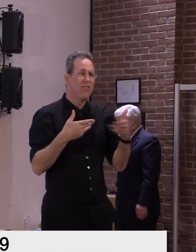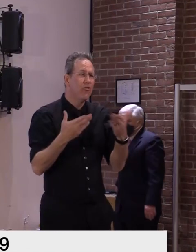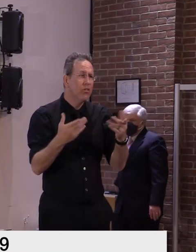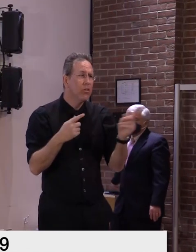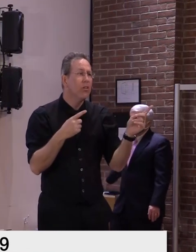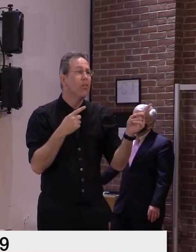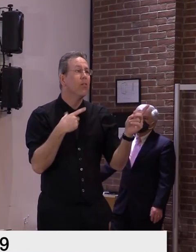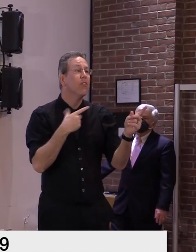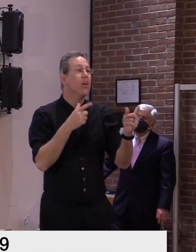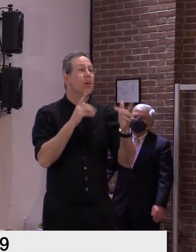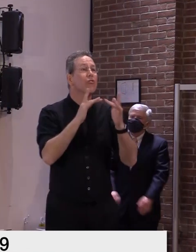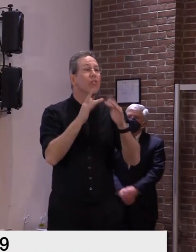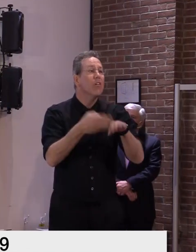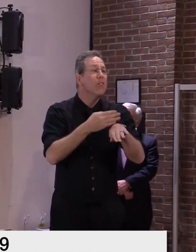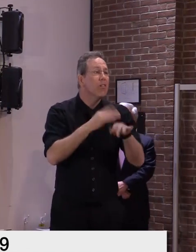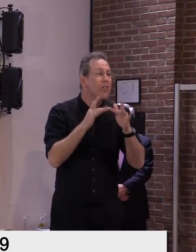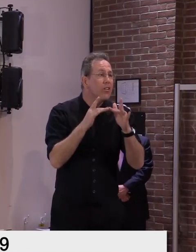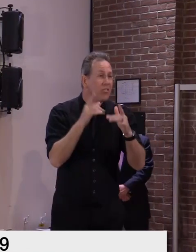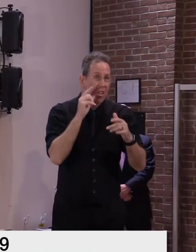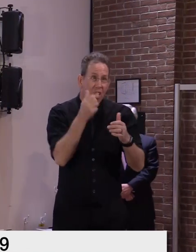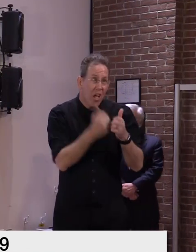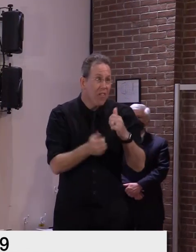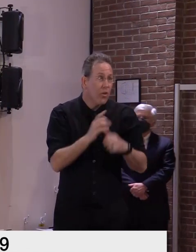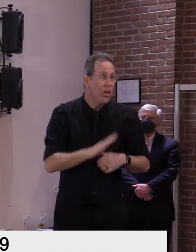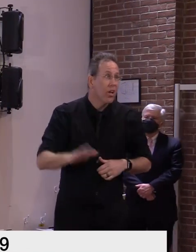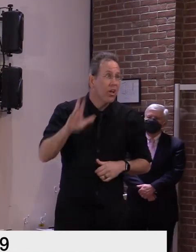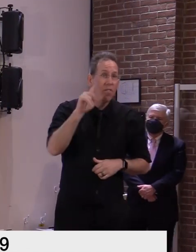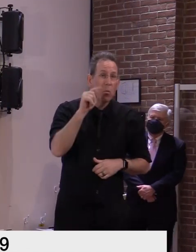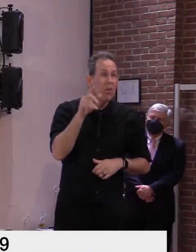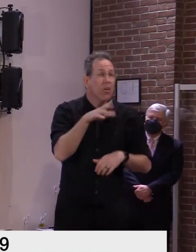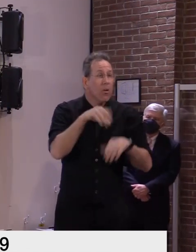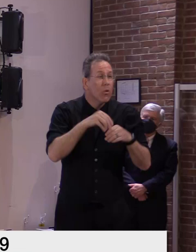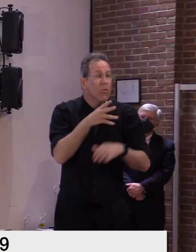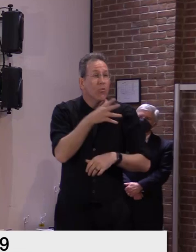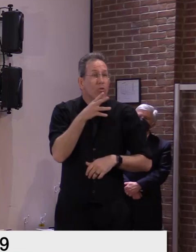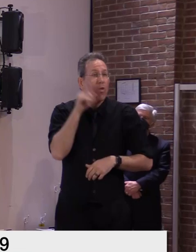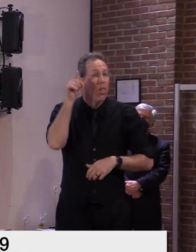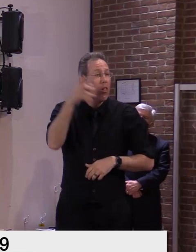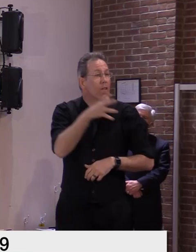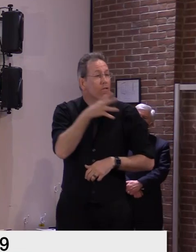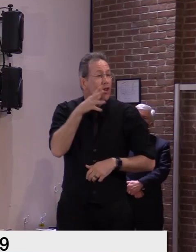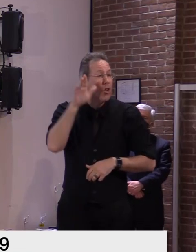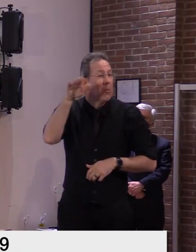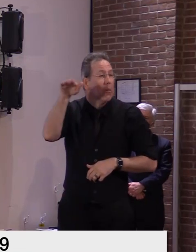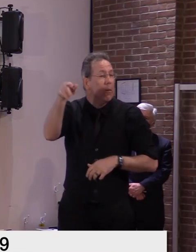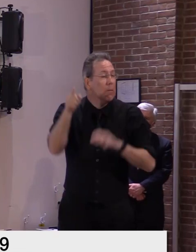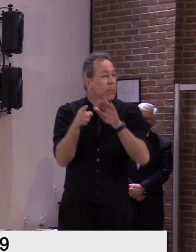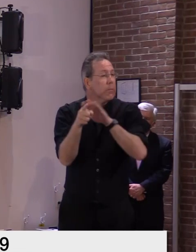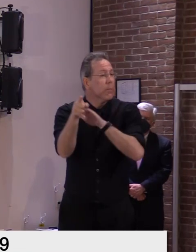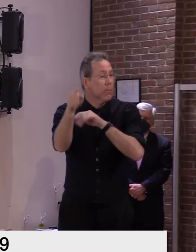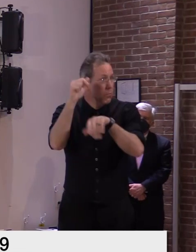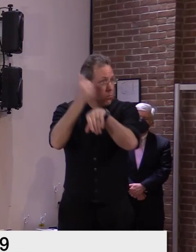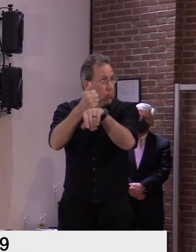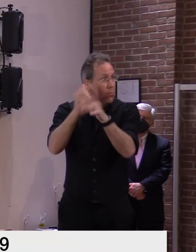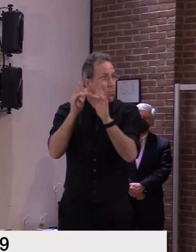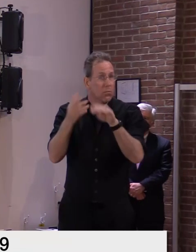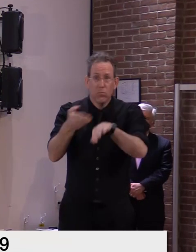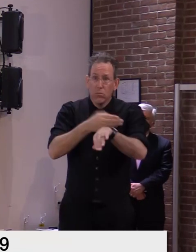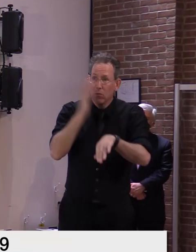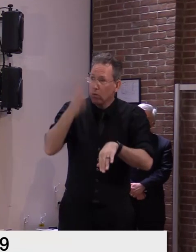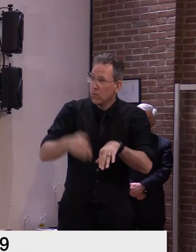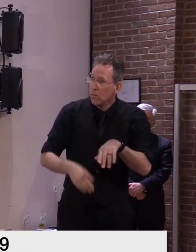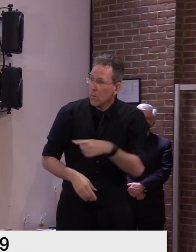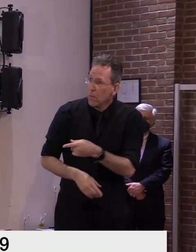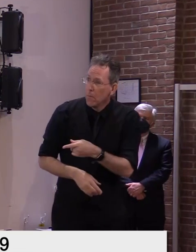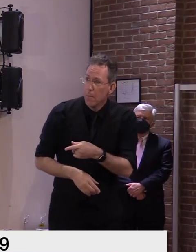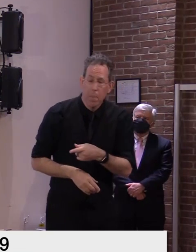last mile? I think with the plan that we're putting forth, I think we will get to the last mile. We'll